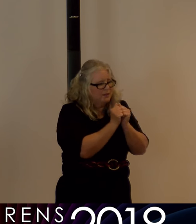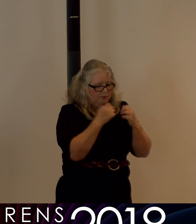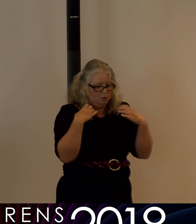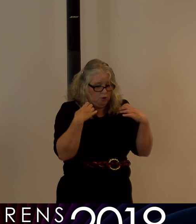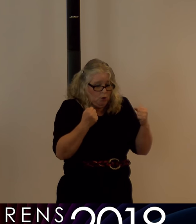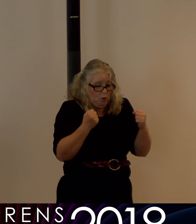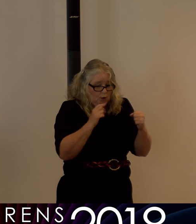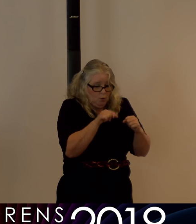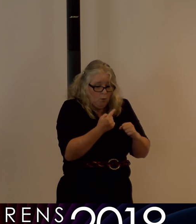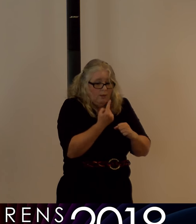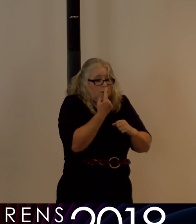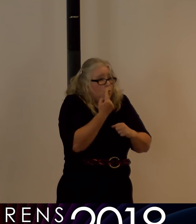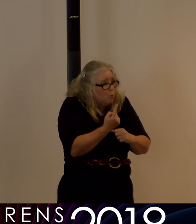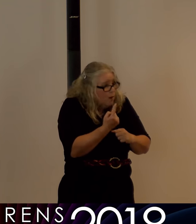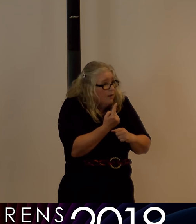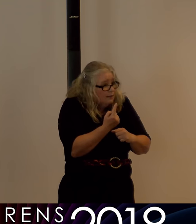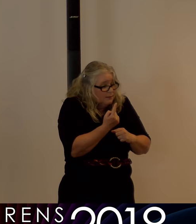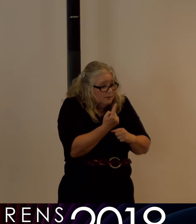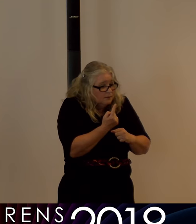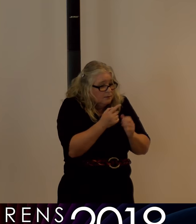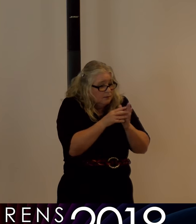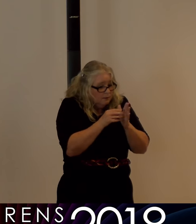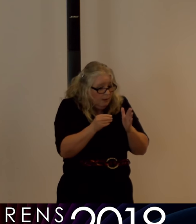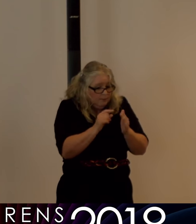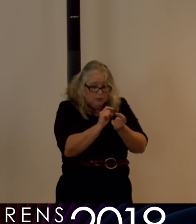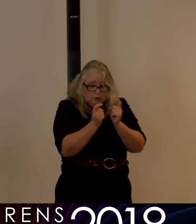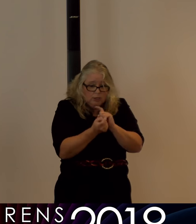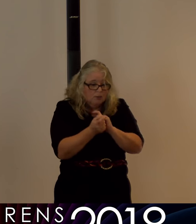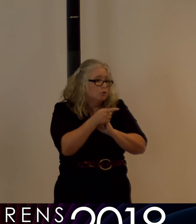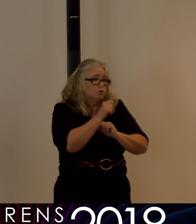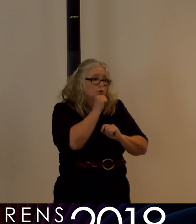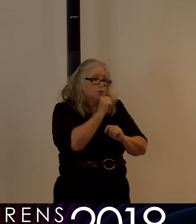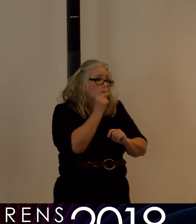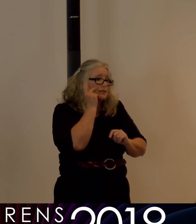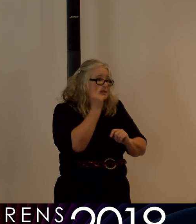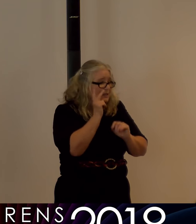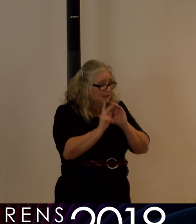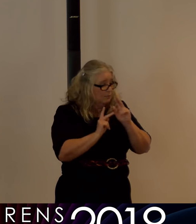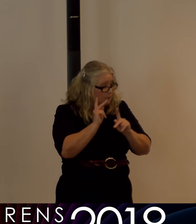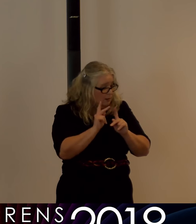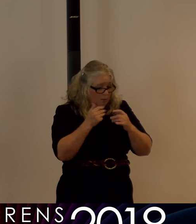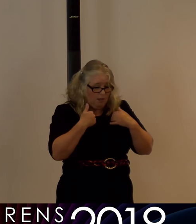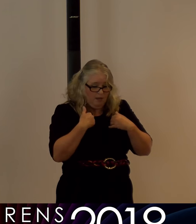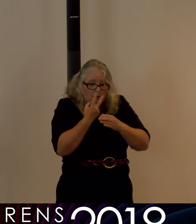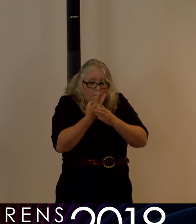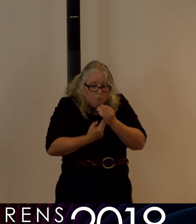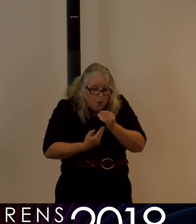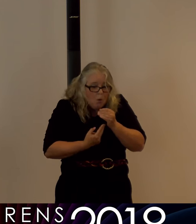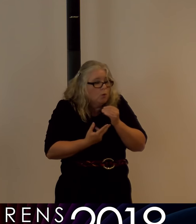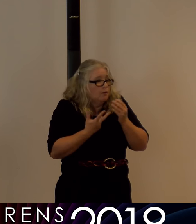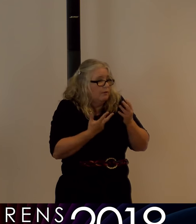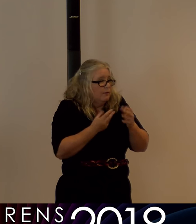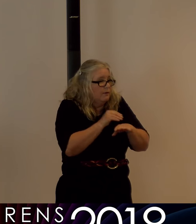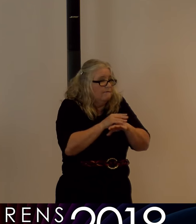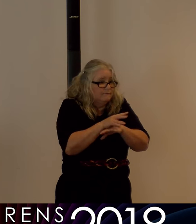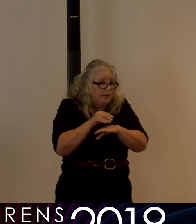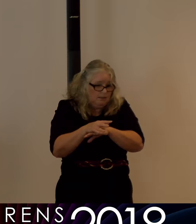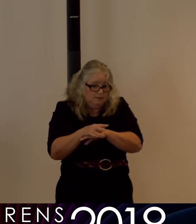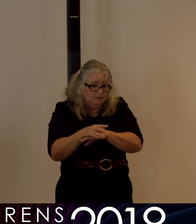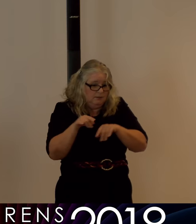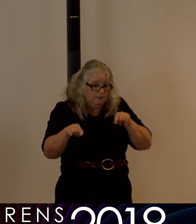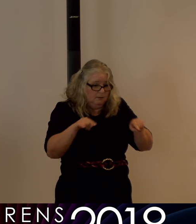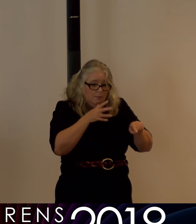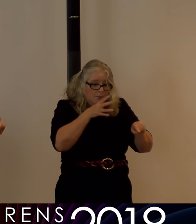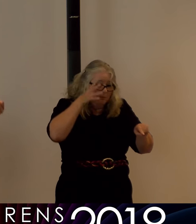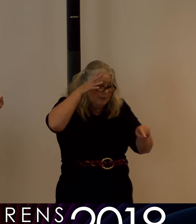changed. You don't ever see in humans both copies being affected. And as a geneticist, what that suggests is